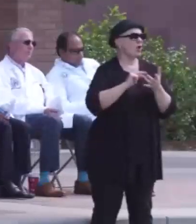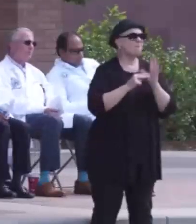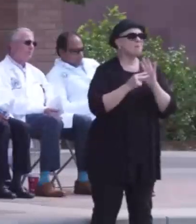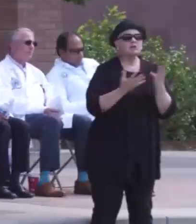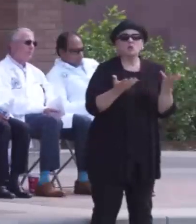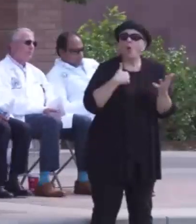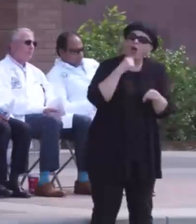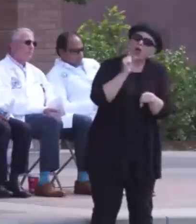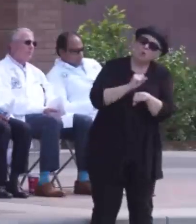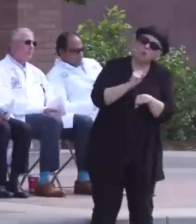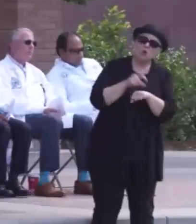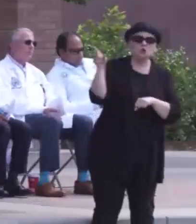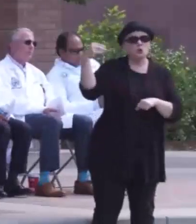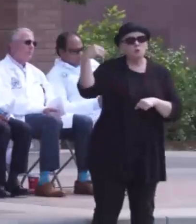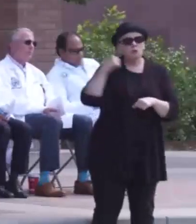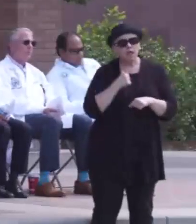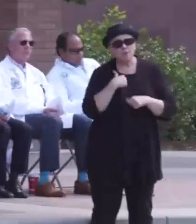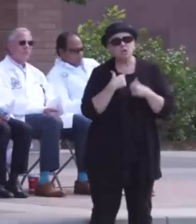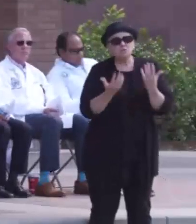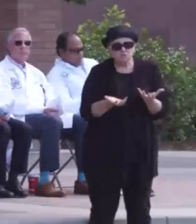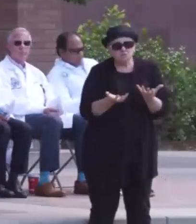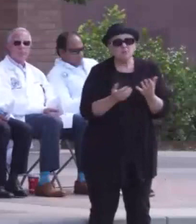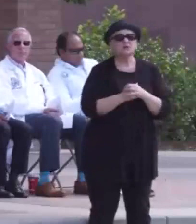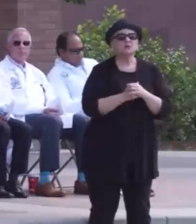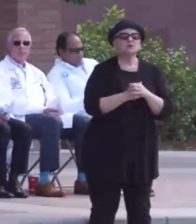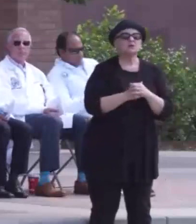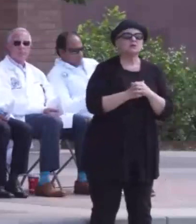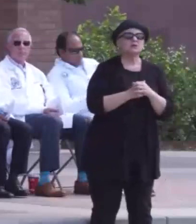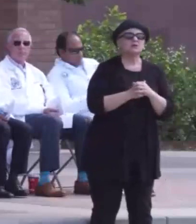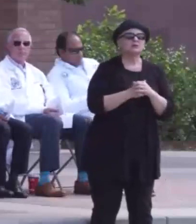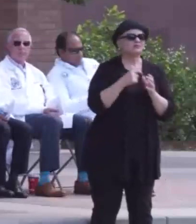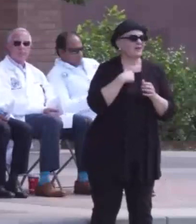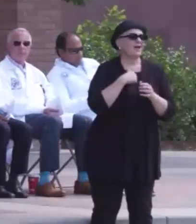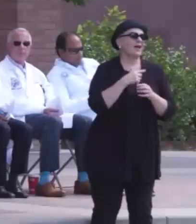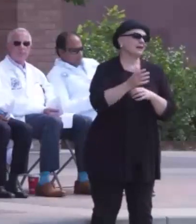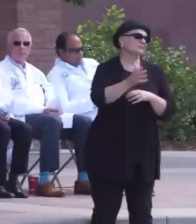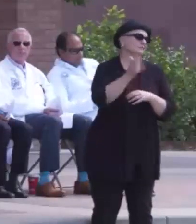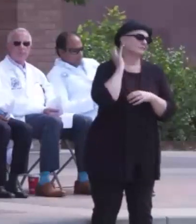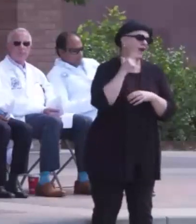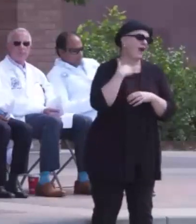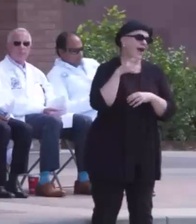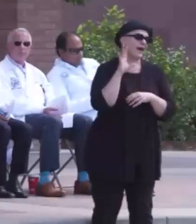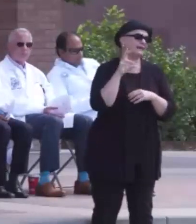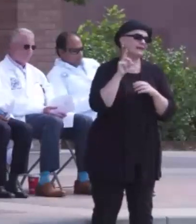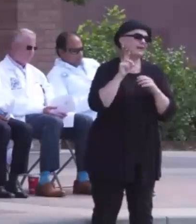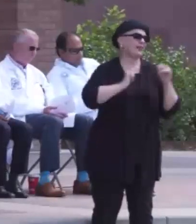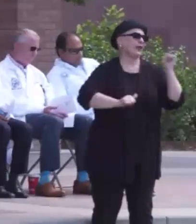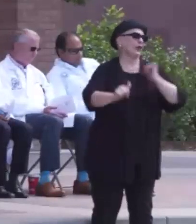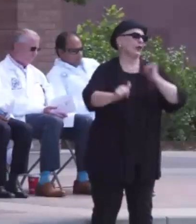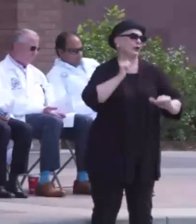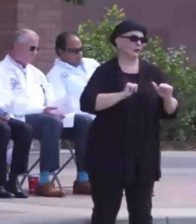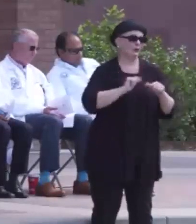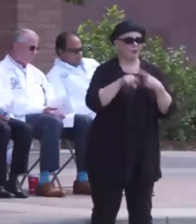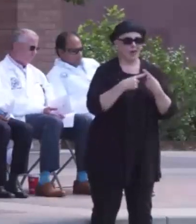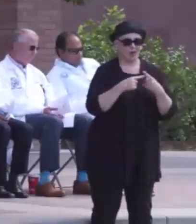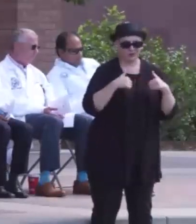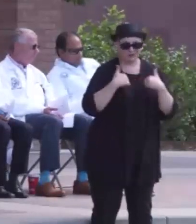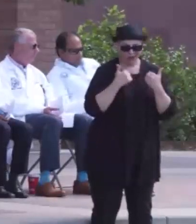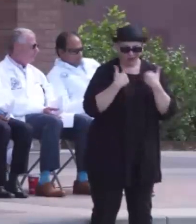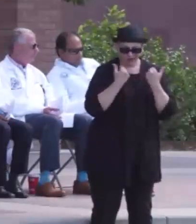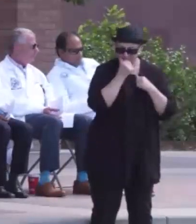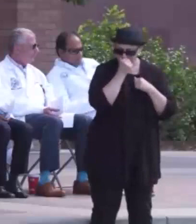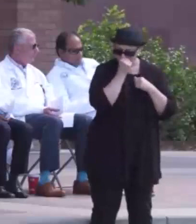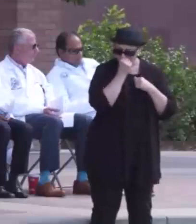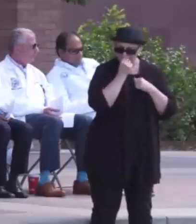work. I did community theater as a young person, and one summer